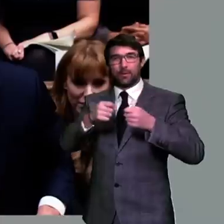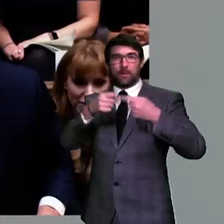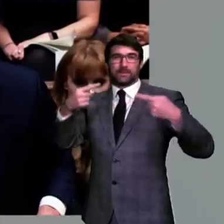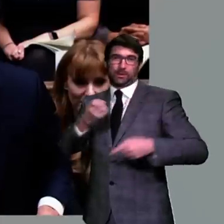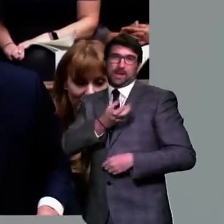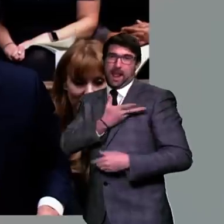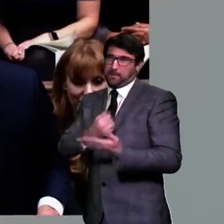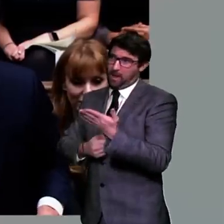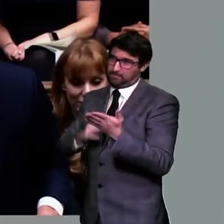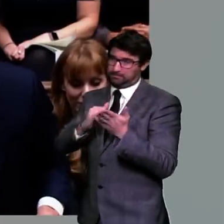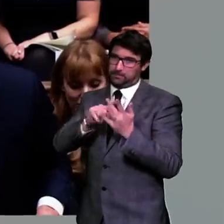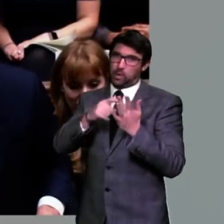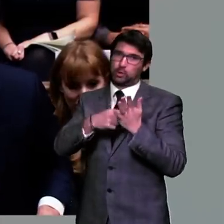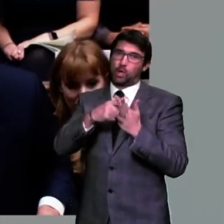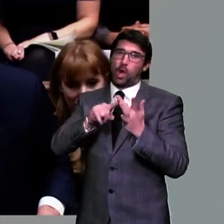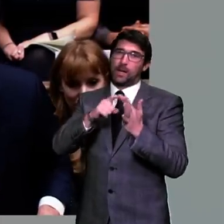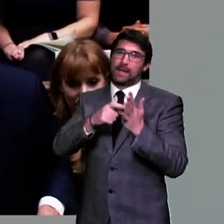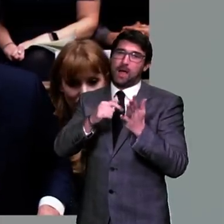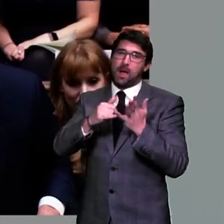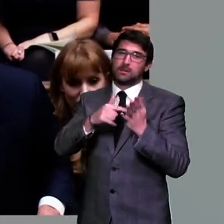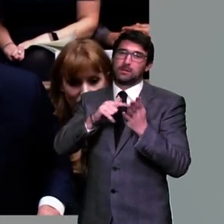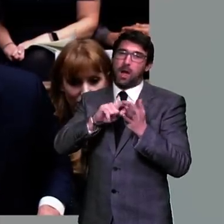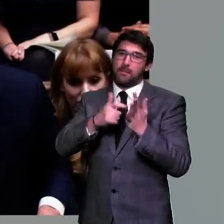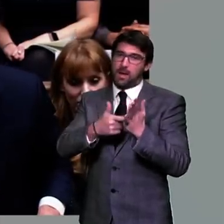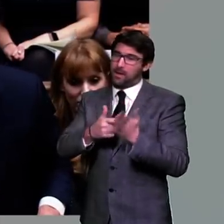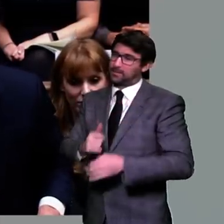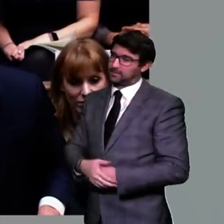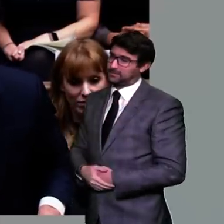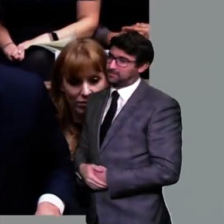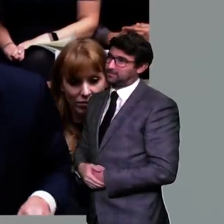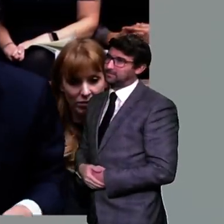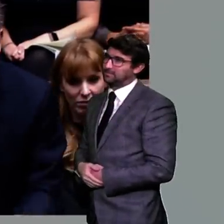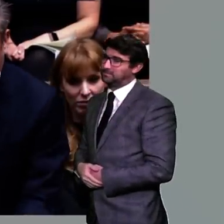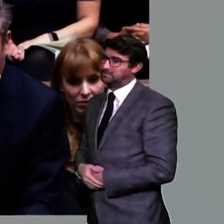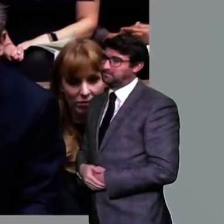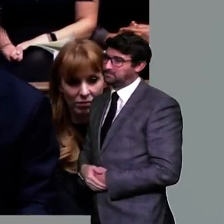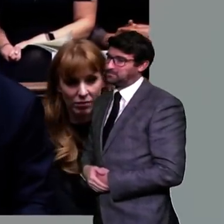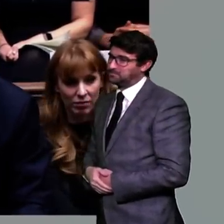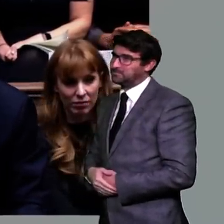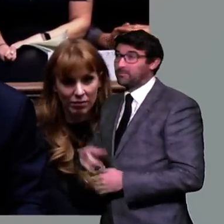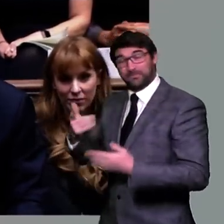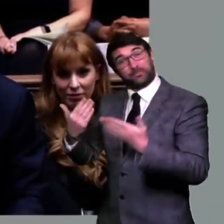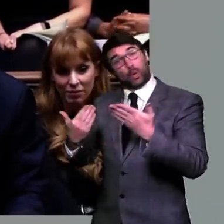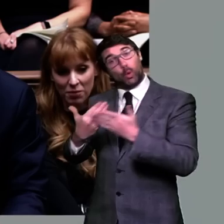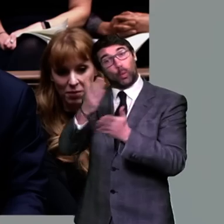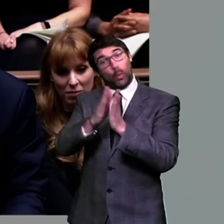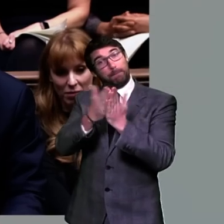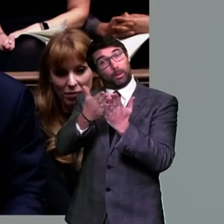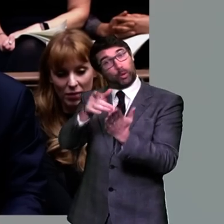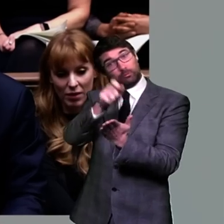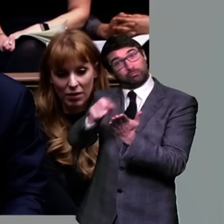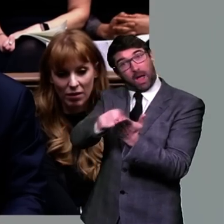Thank you, Mr. Speaker. A book is being written about the Prime Minister's time in office. Apparently, it's going to be out